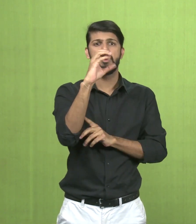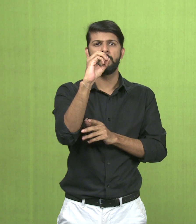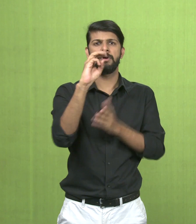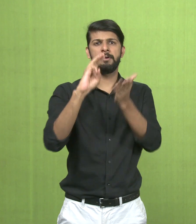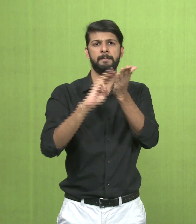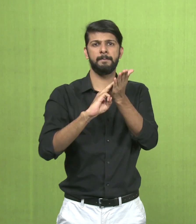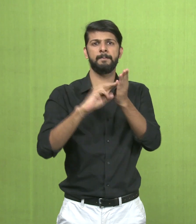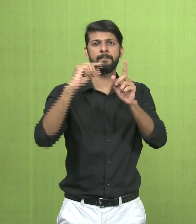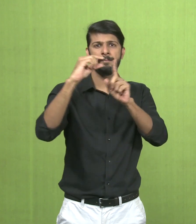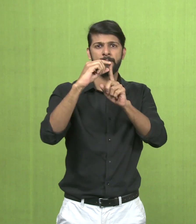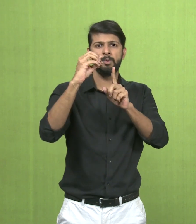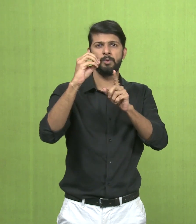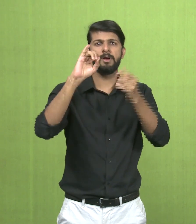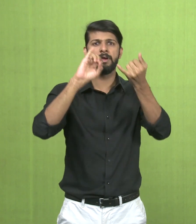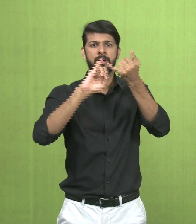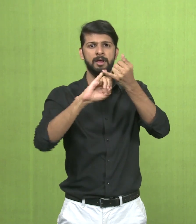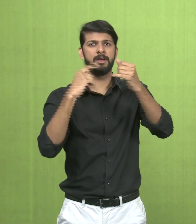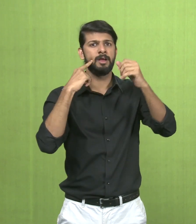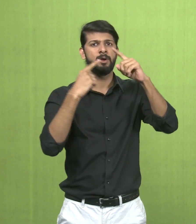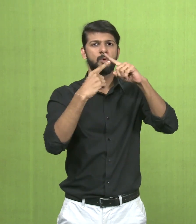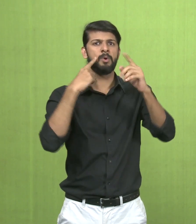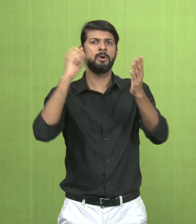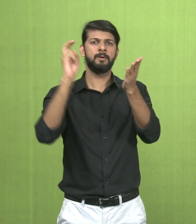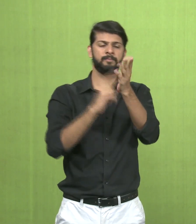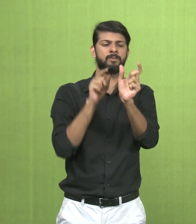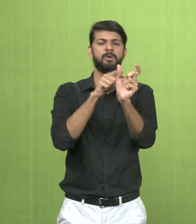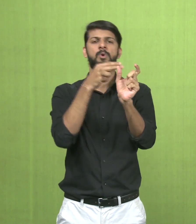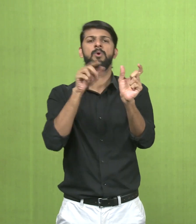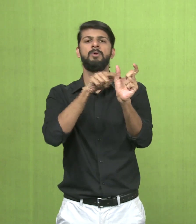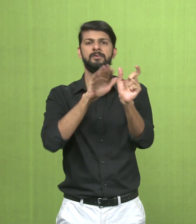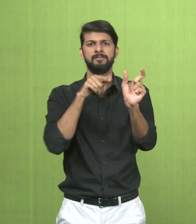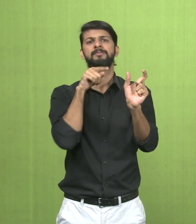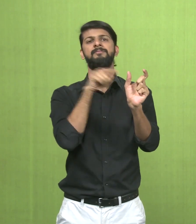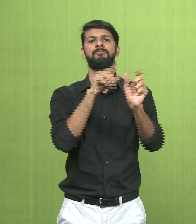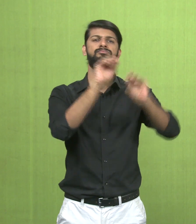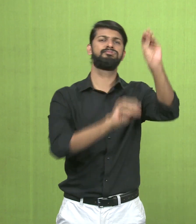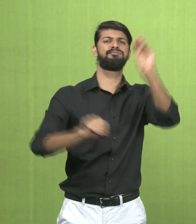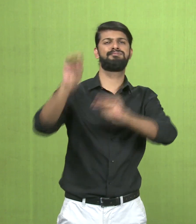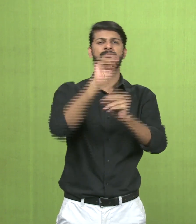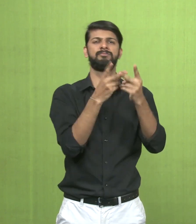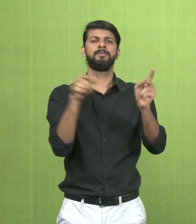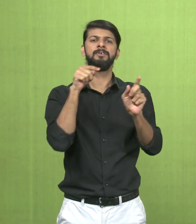form and how he or she represents anything in a work of art is called composition.